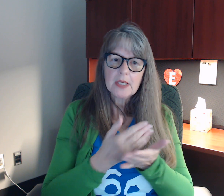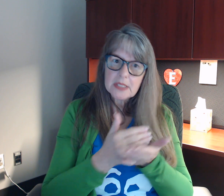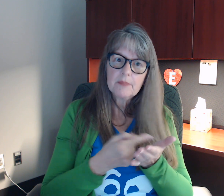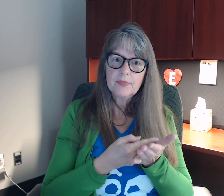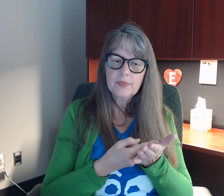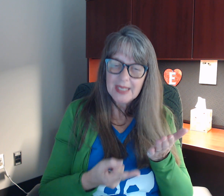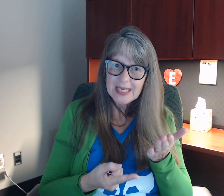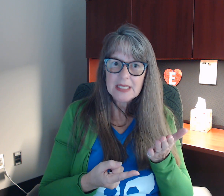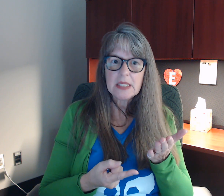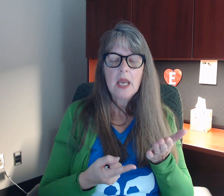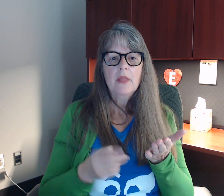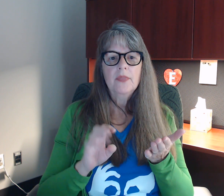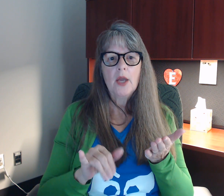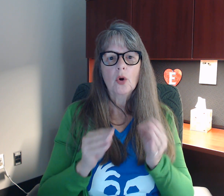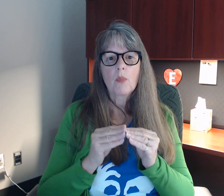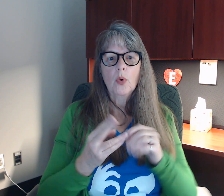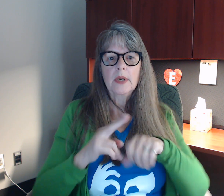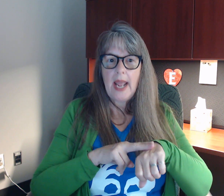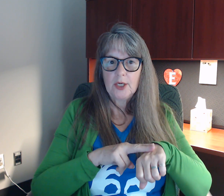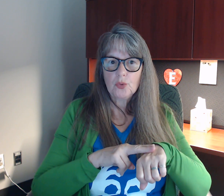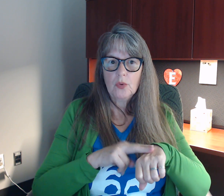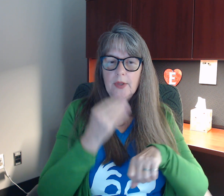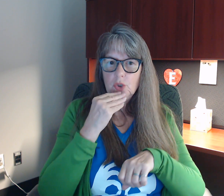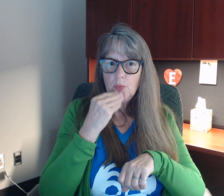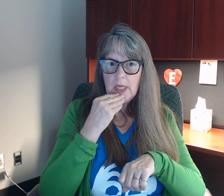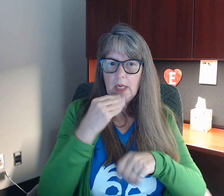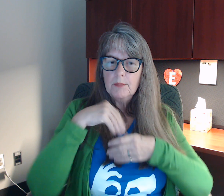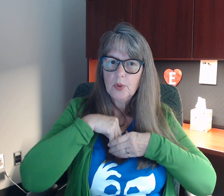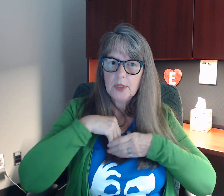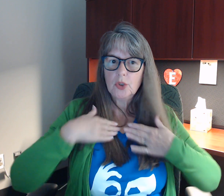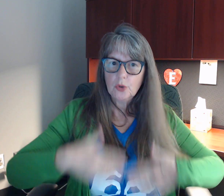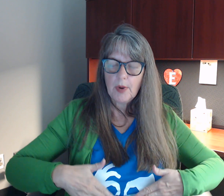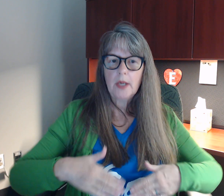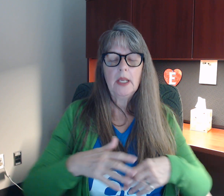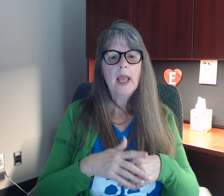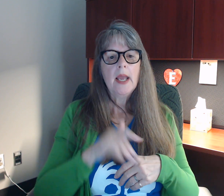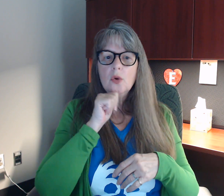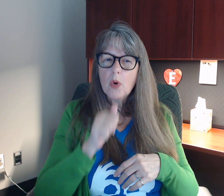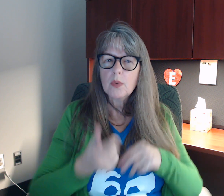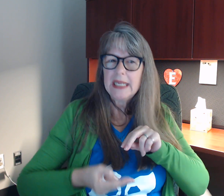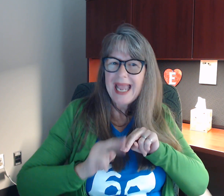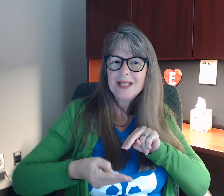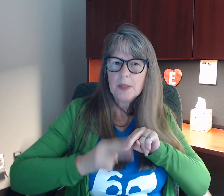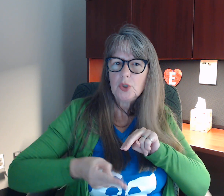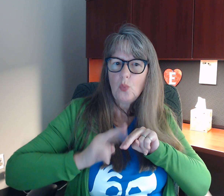Some things that are more natural that you eat and put into your body, and you won't gain so much